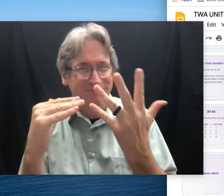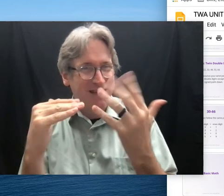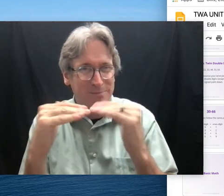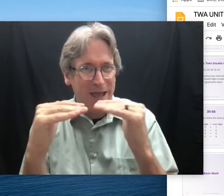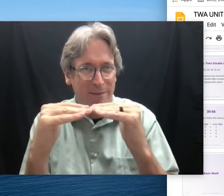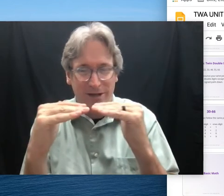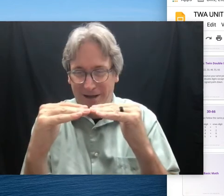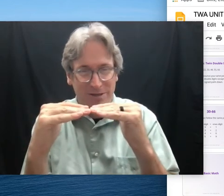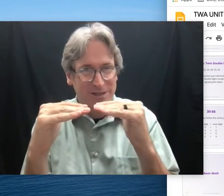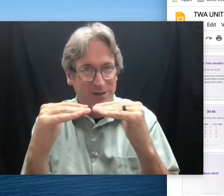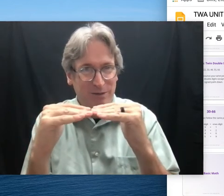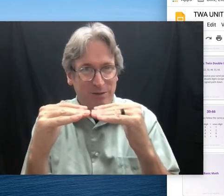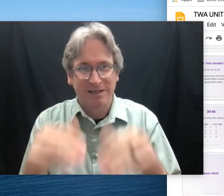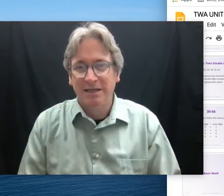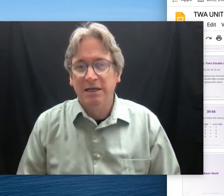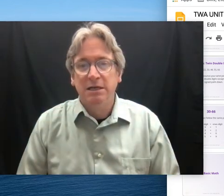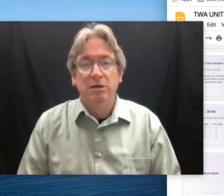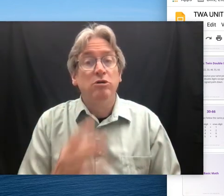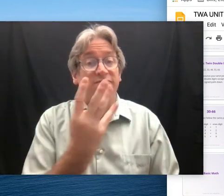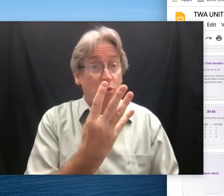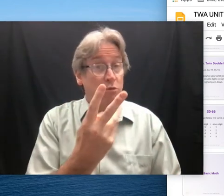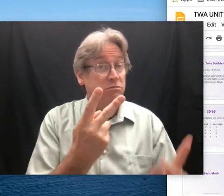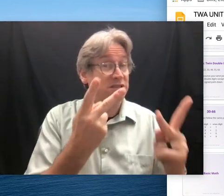Equals, that's my habit. I always do equals.